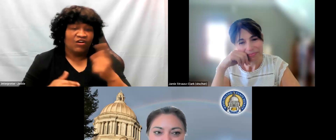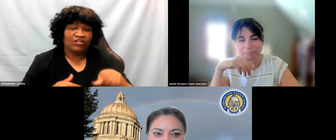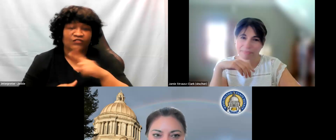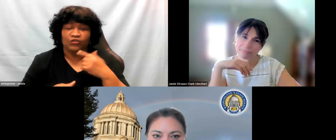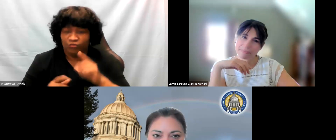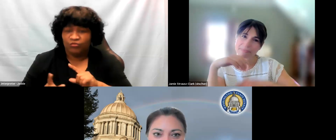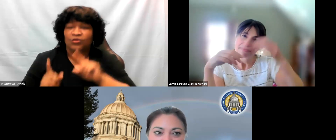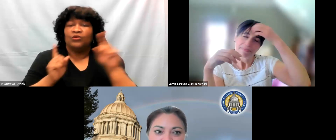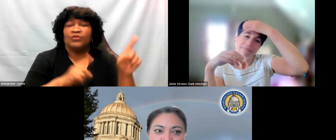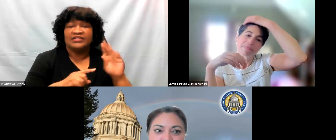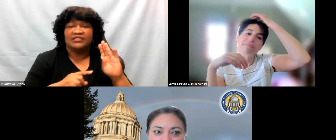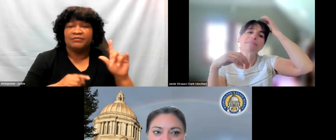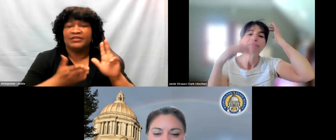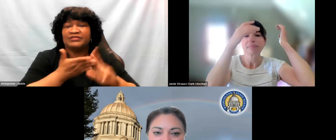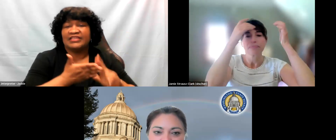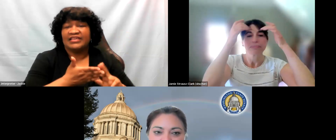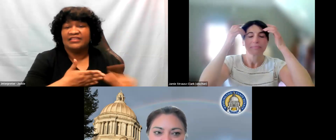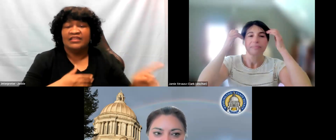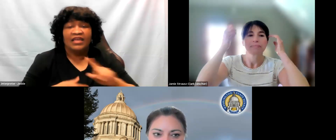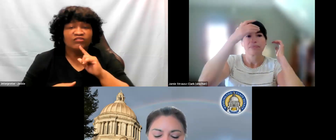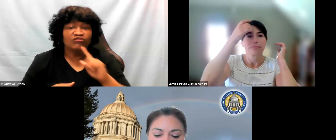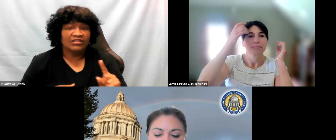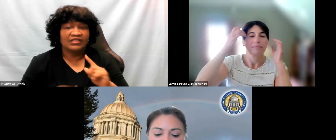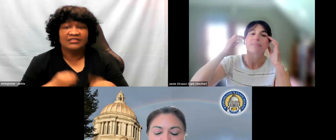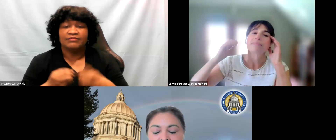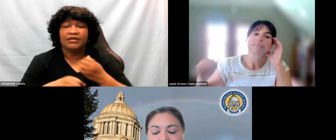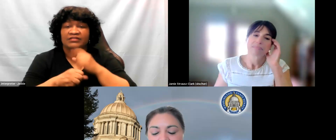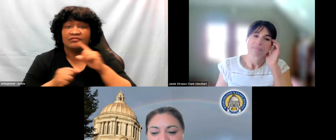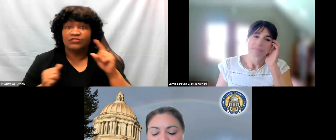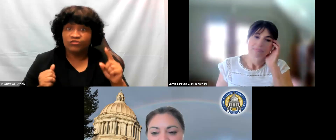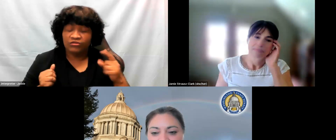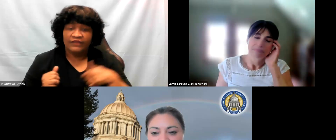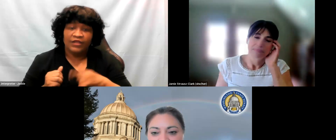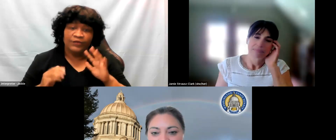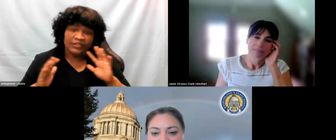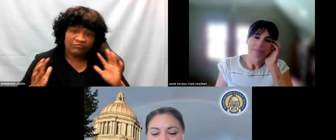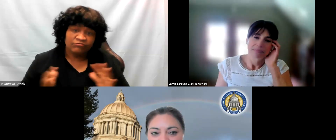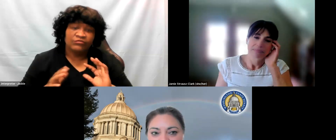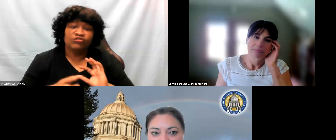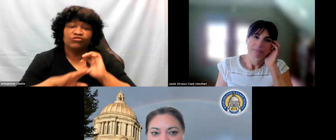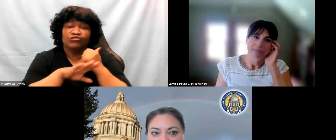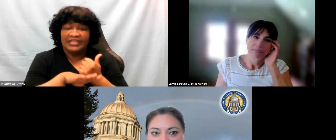the bill signing. And this really is about ensuring we create these